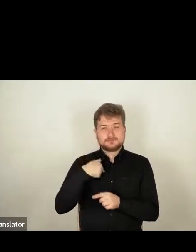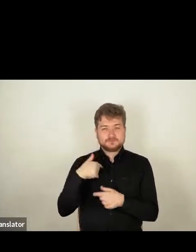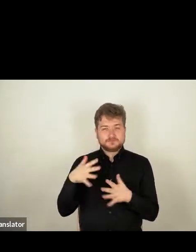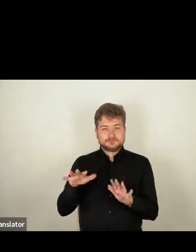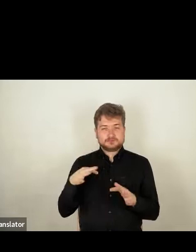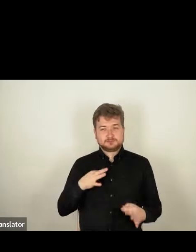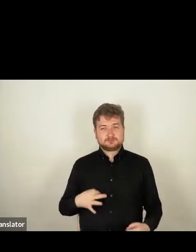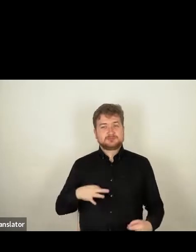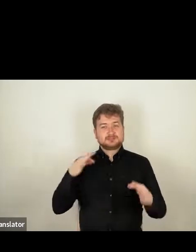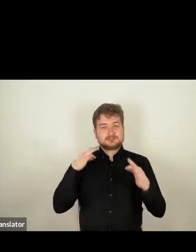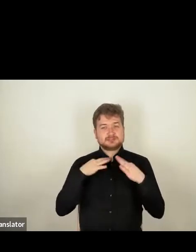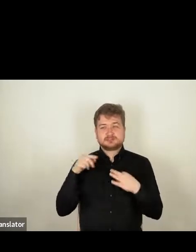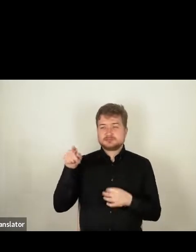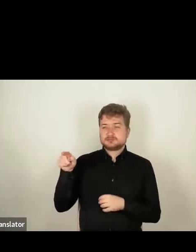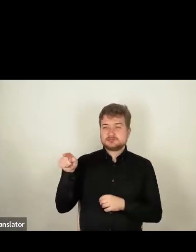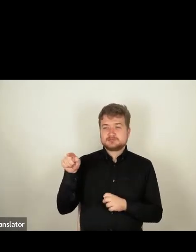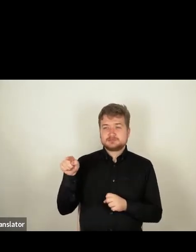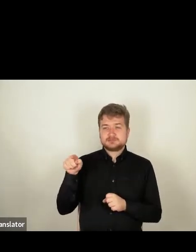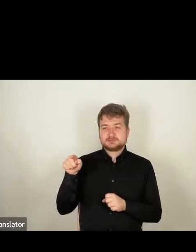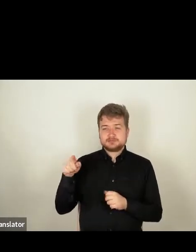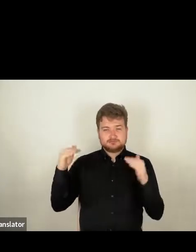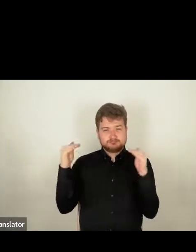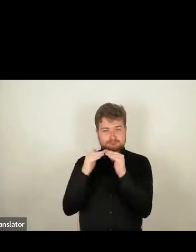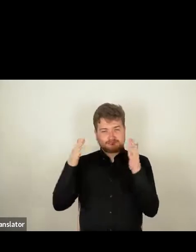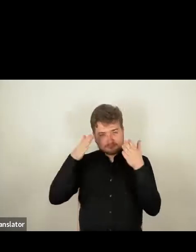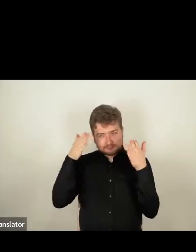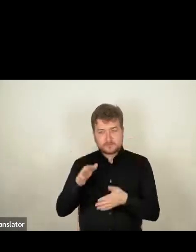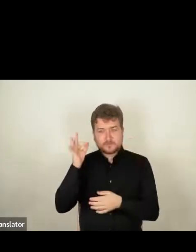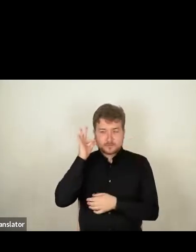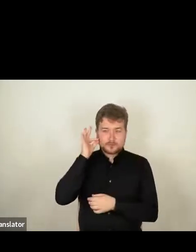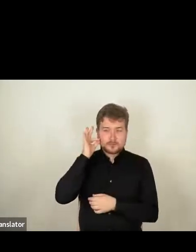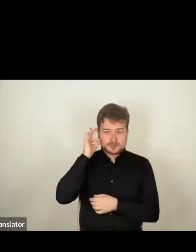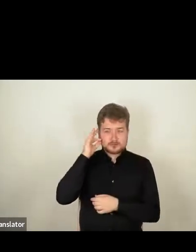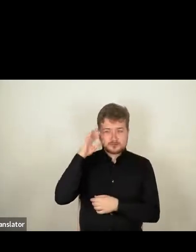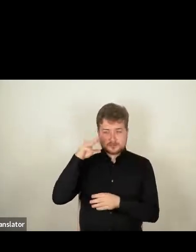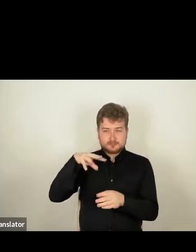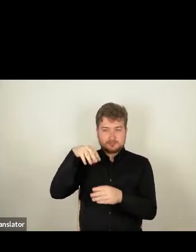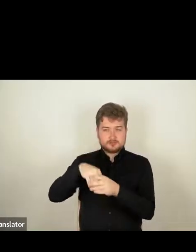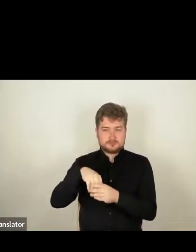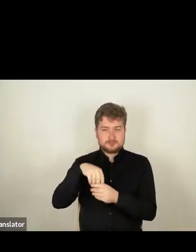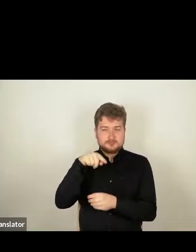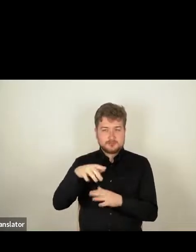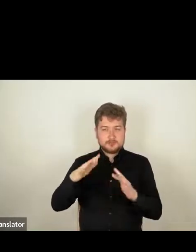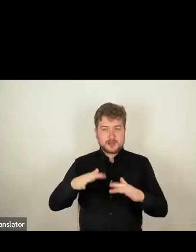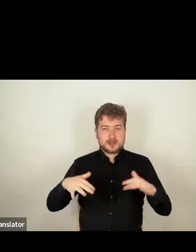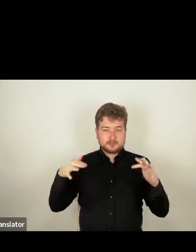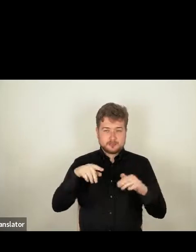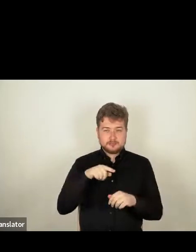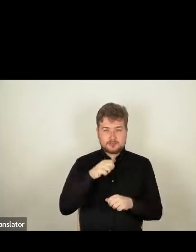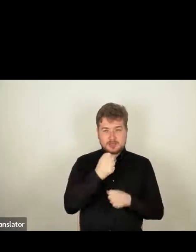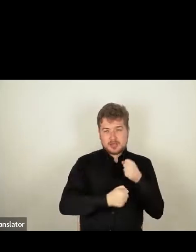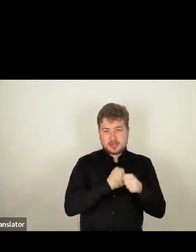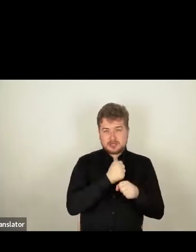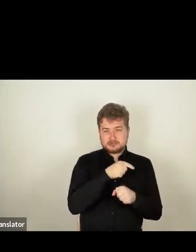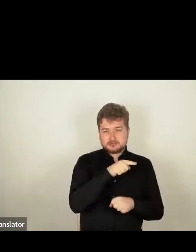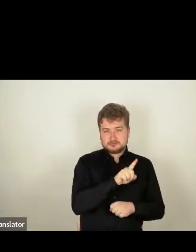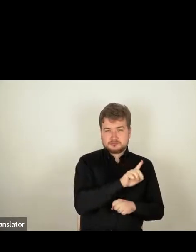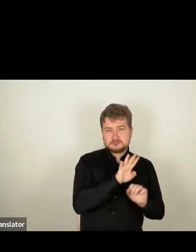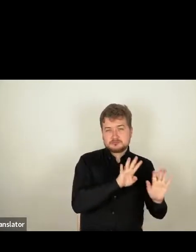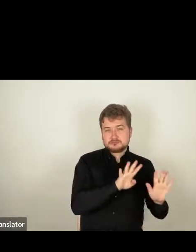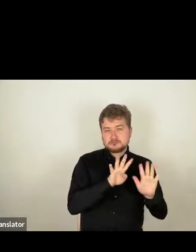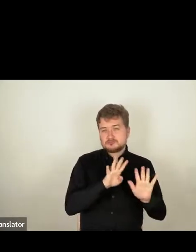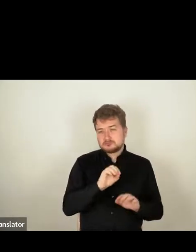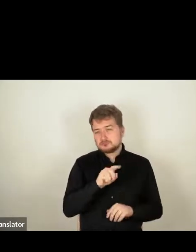Equality in the Parliament in the 1990s and early 2000, I remember that